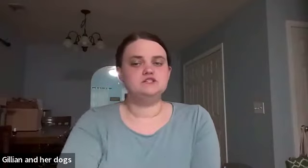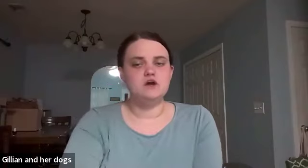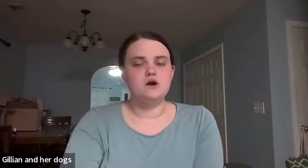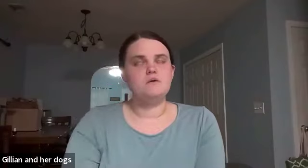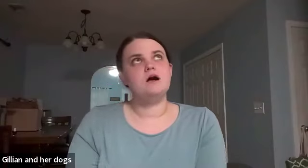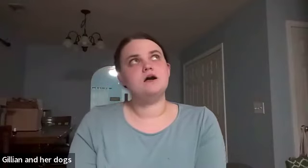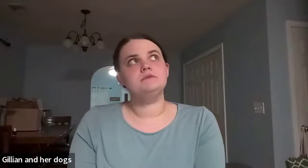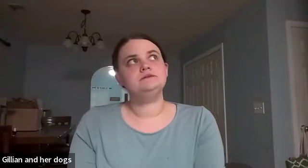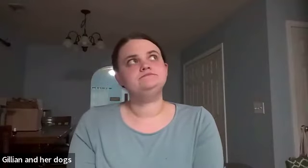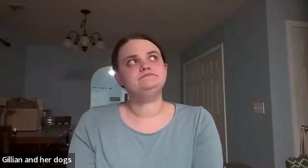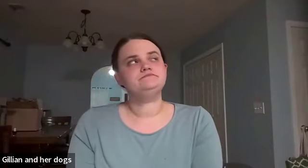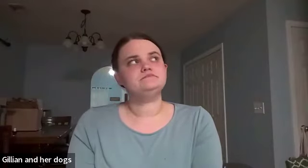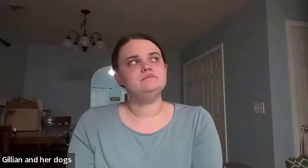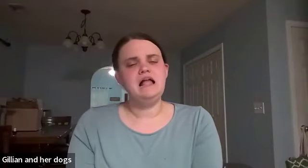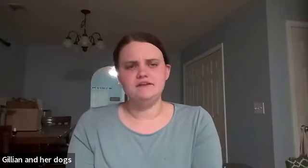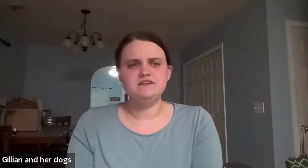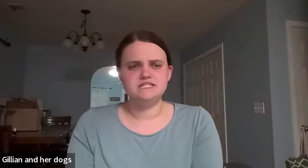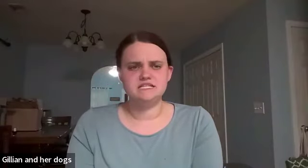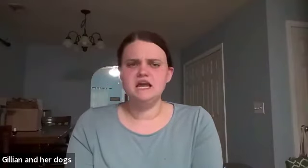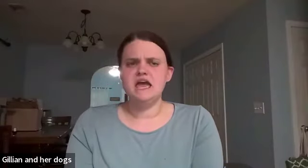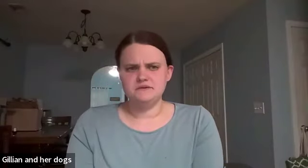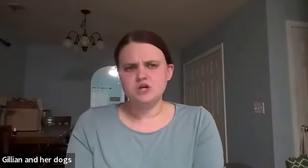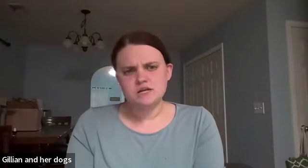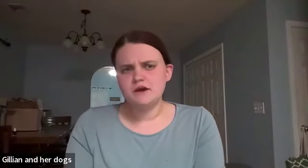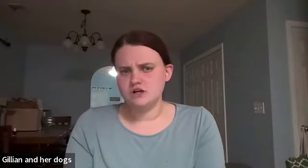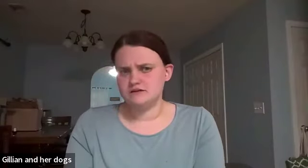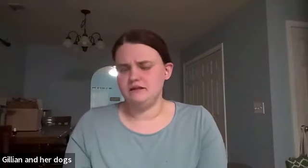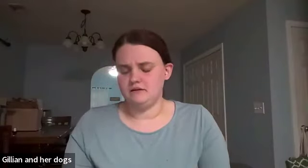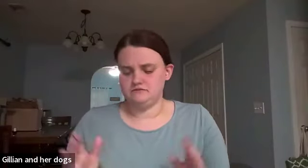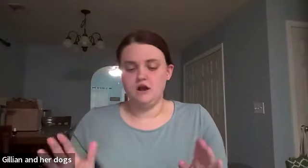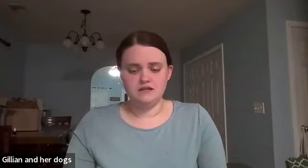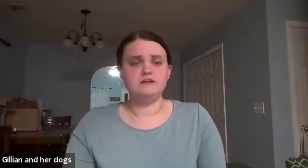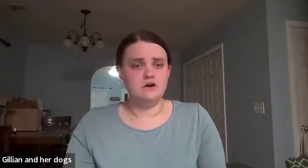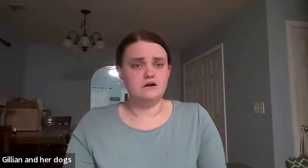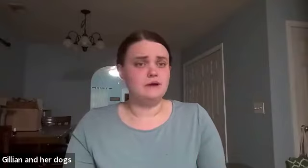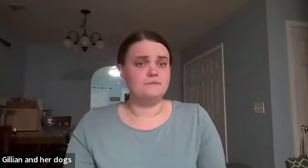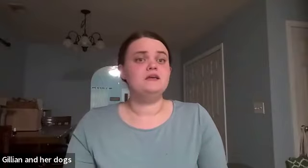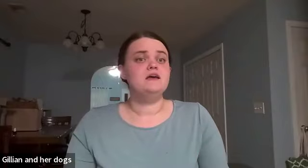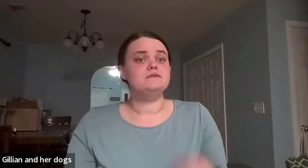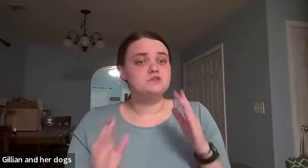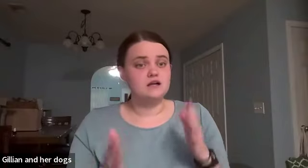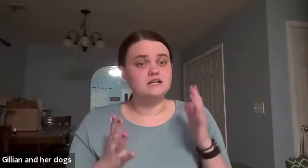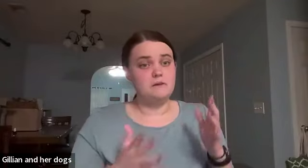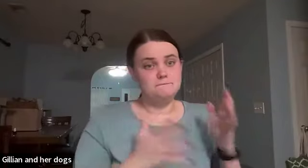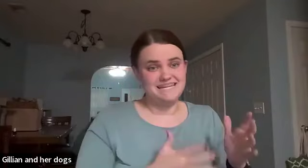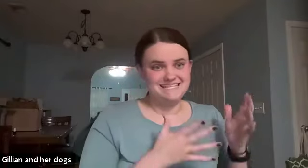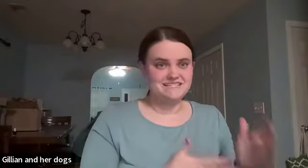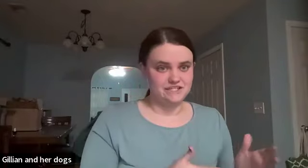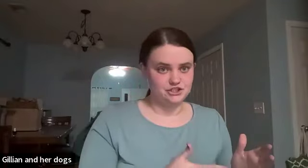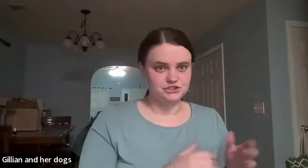So I have to think of a sentence. If I'm talking about wow. If I'm talking about many